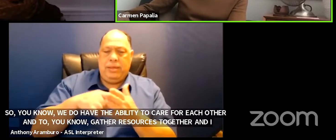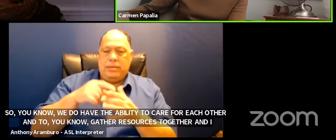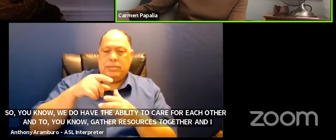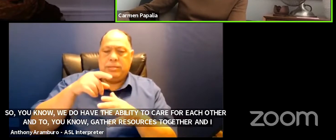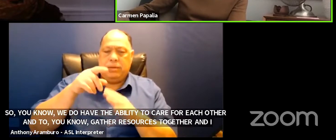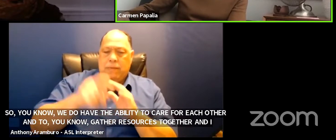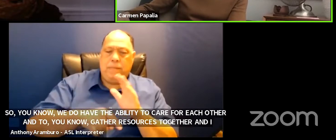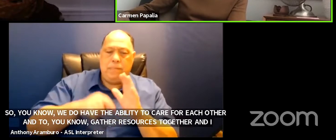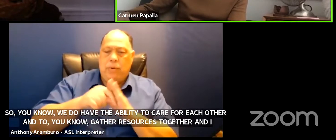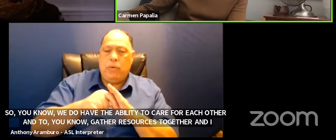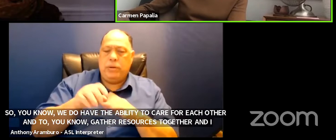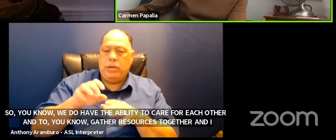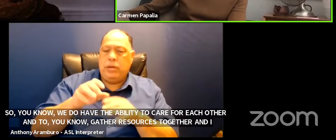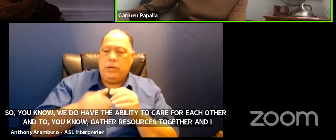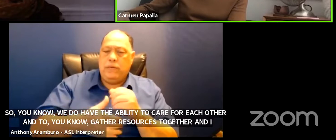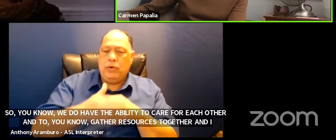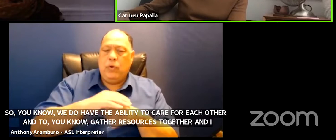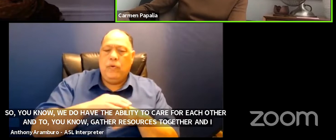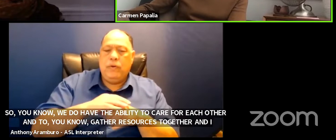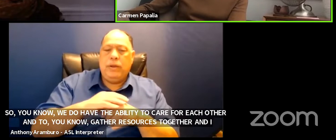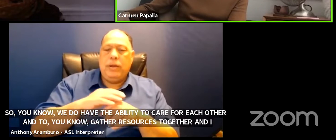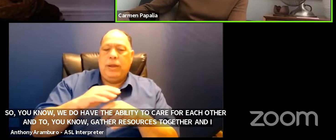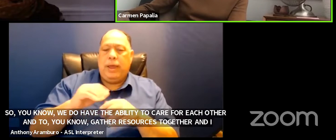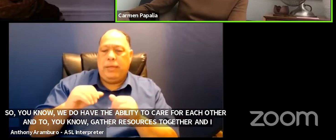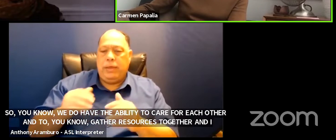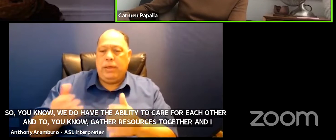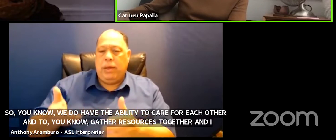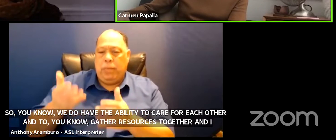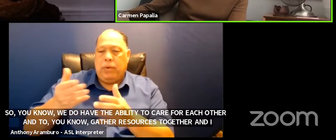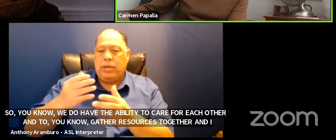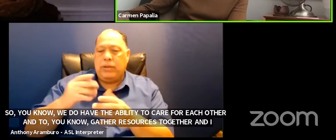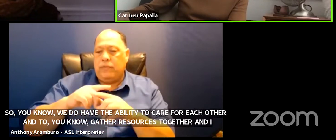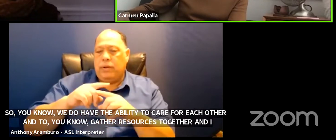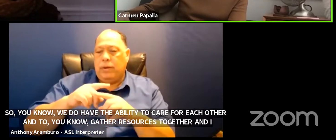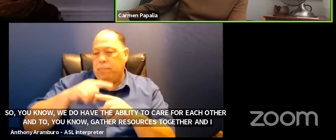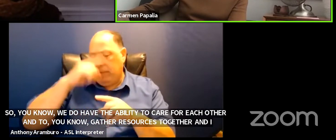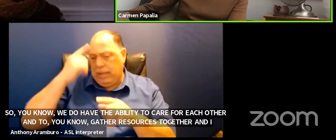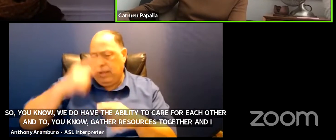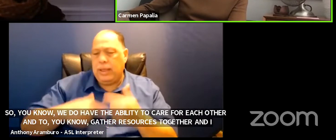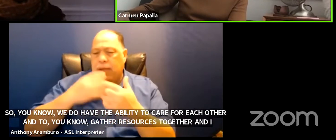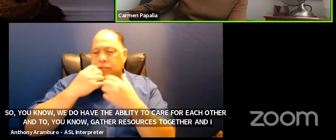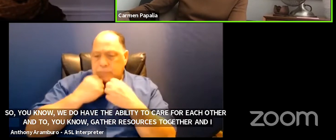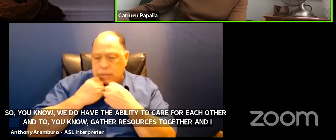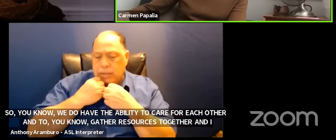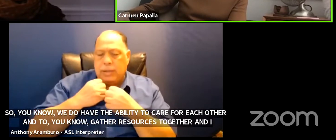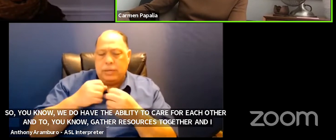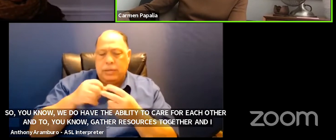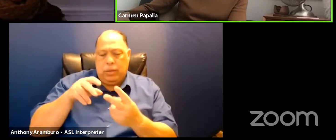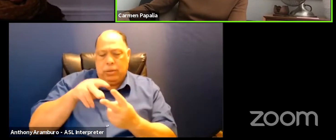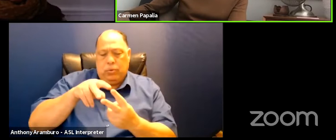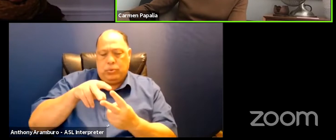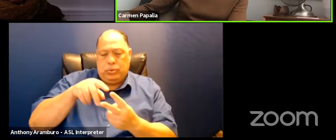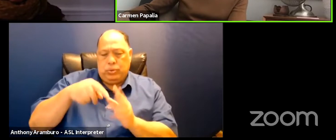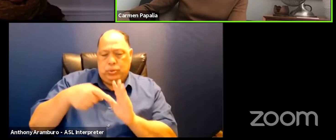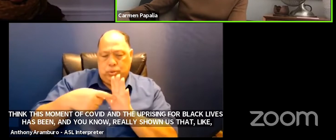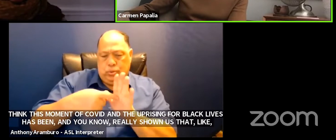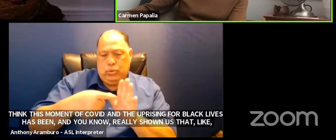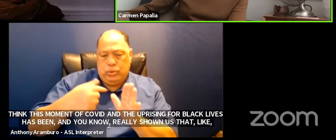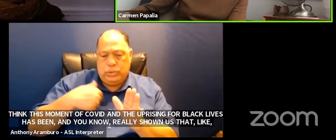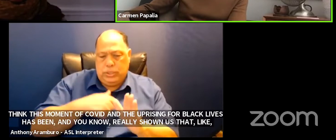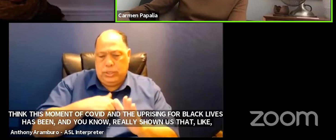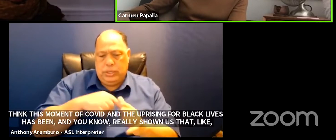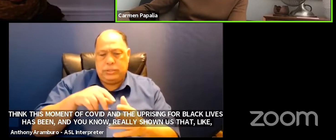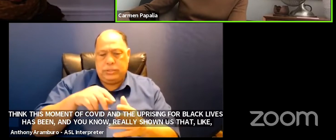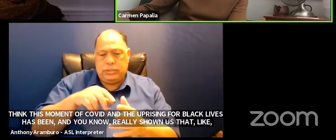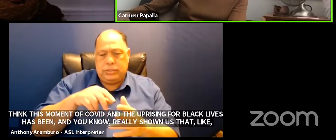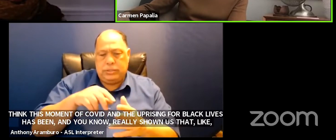the uprising for Black lives has been, and you know, really shown us that, like, you know, we do in times of